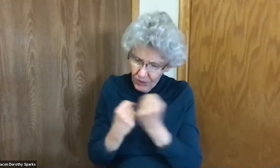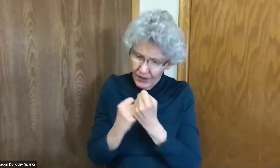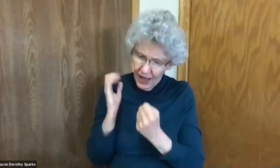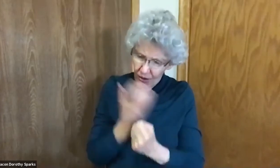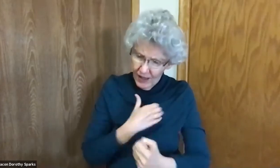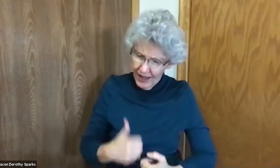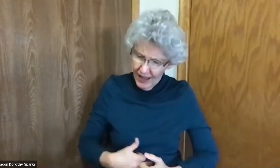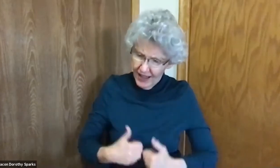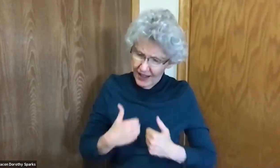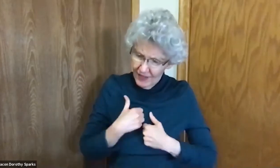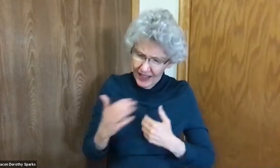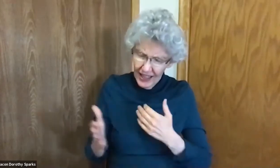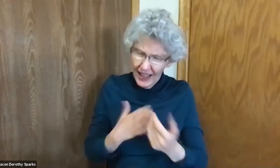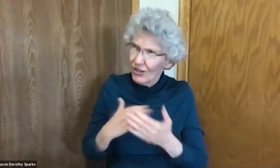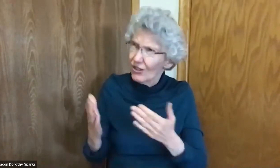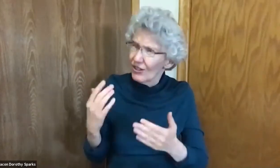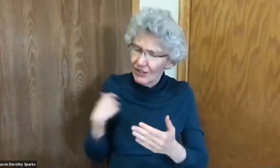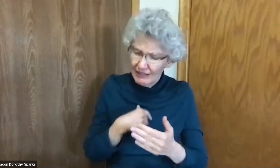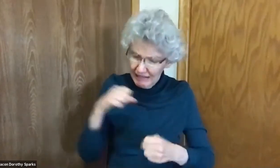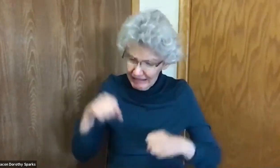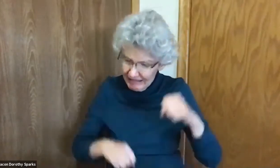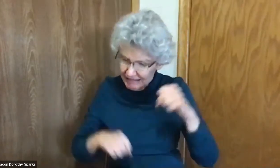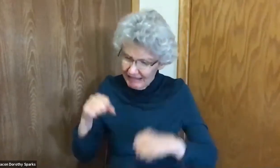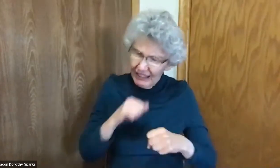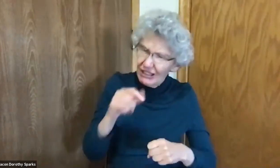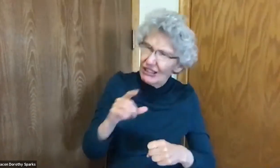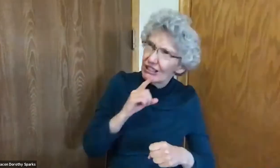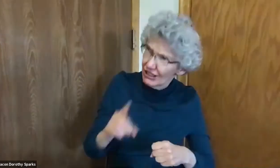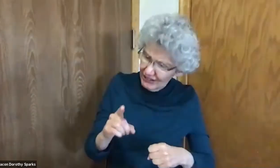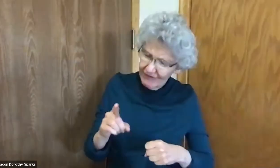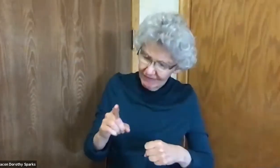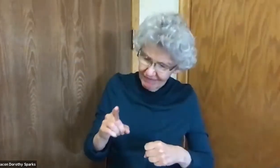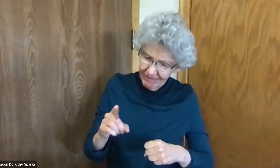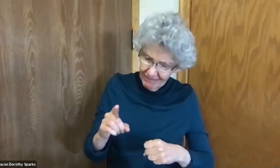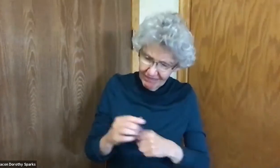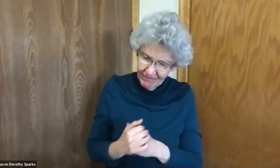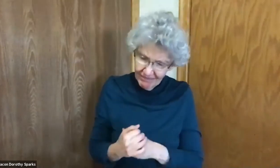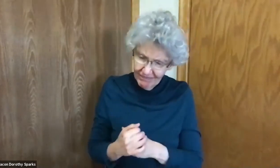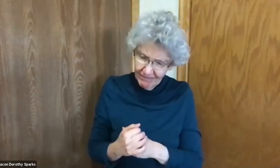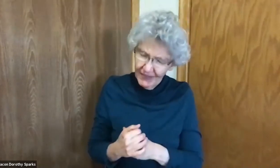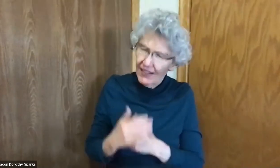Thank you for love that sustains our lives, even in uncertain times.